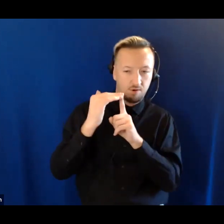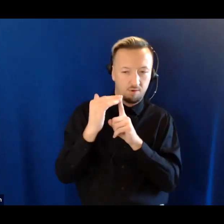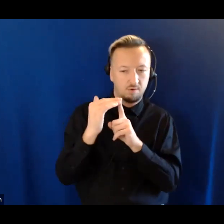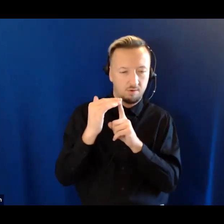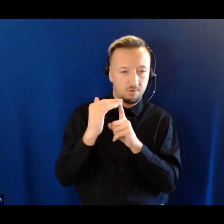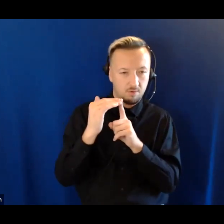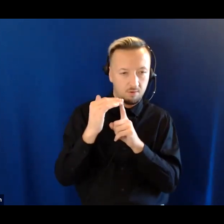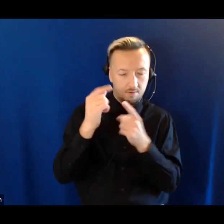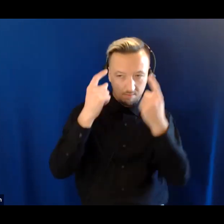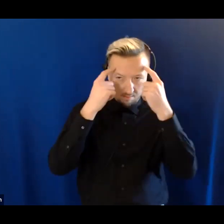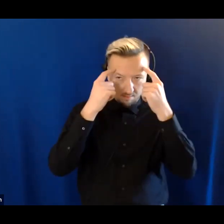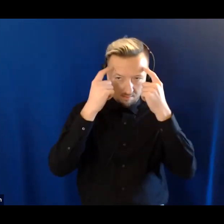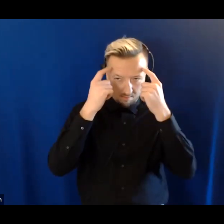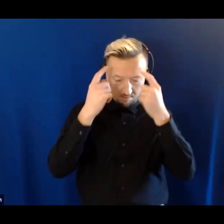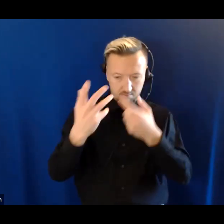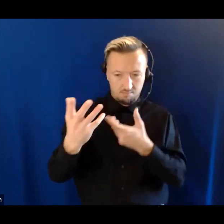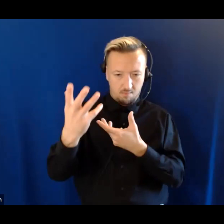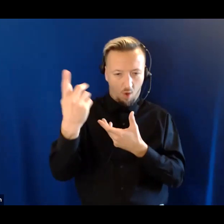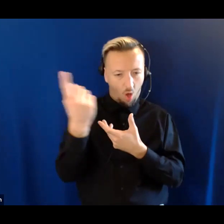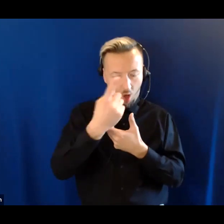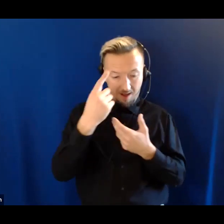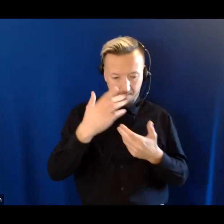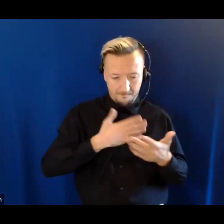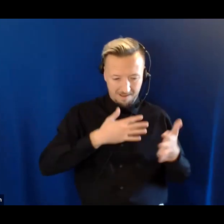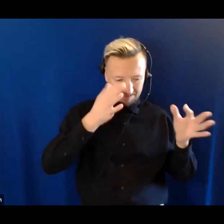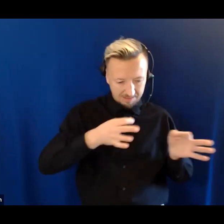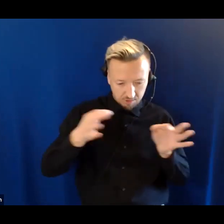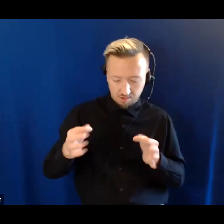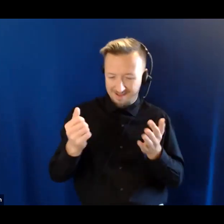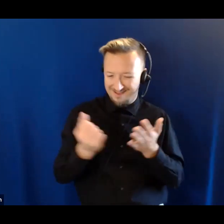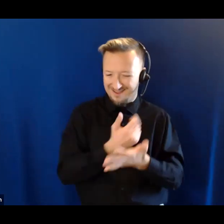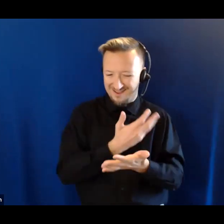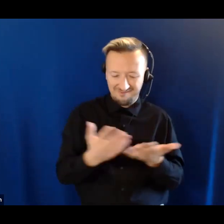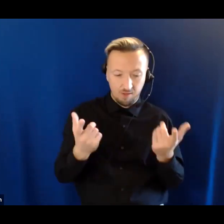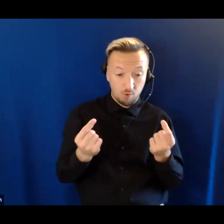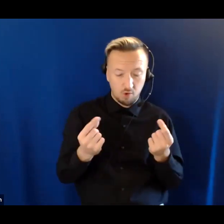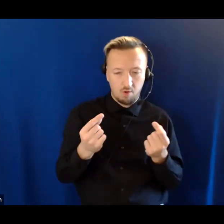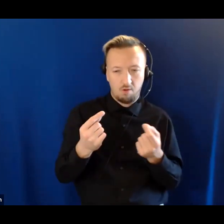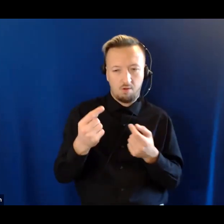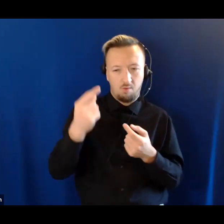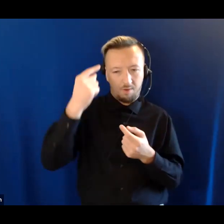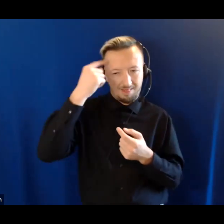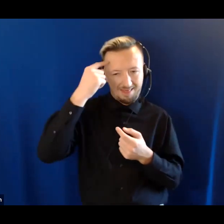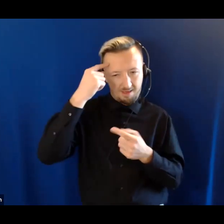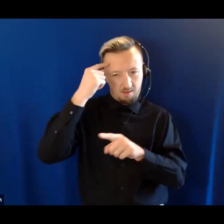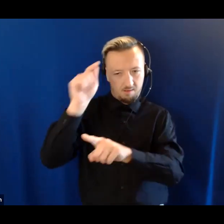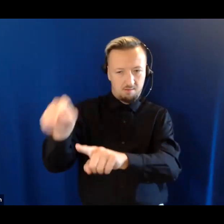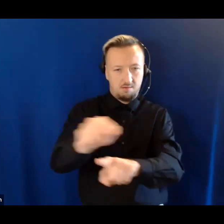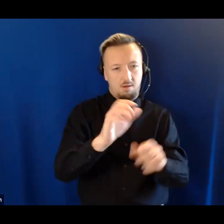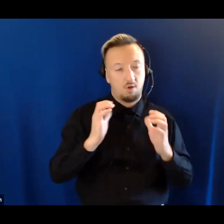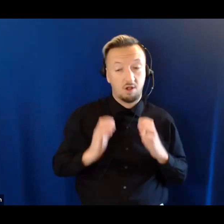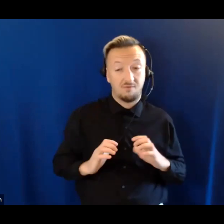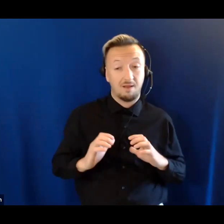you know, incorporating that every step of the way in what we do. And how we do that is cultivating